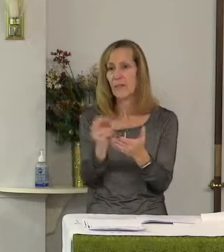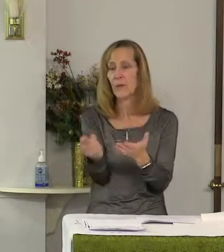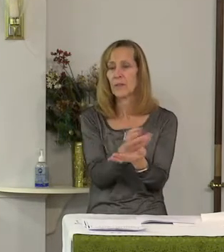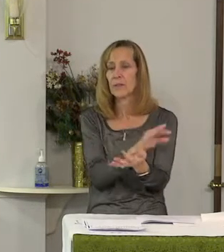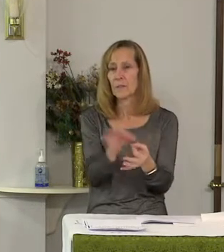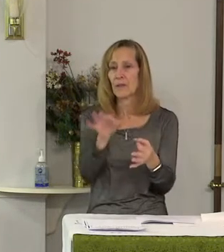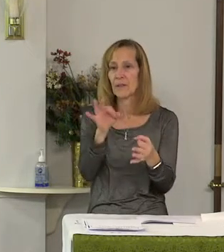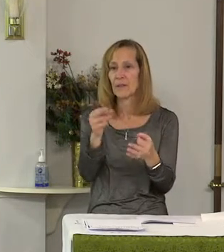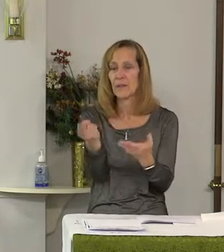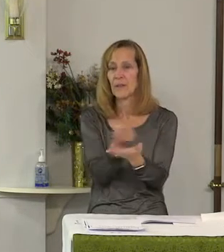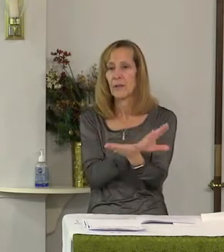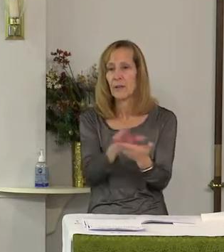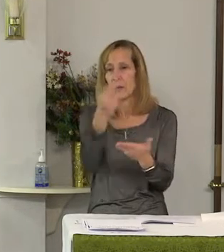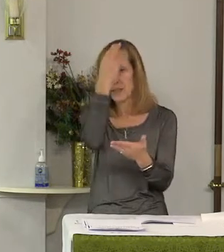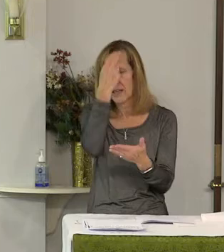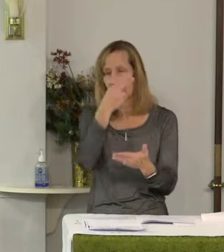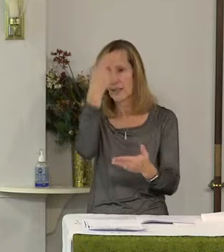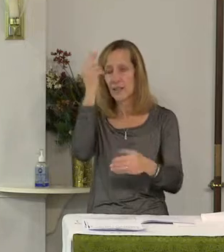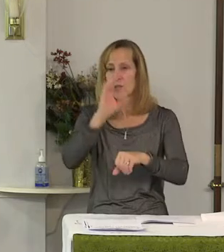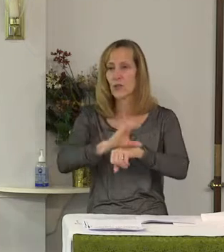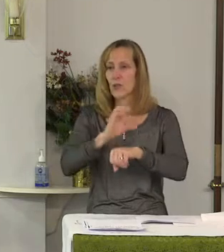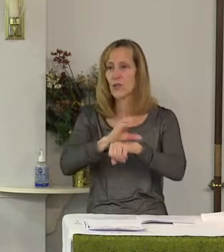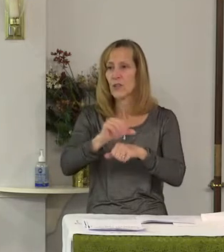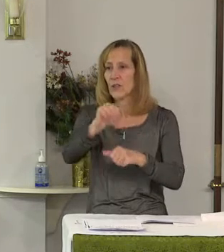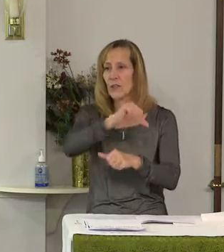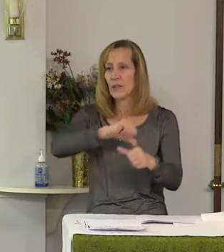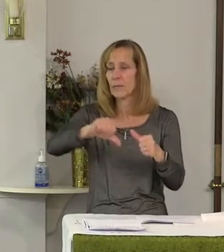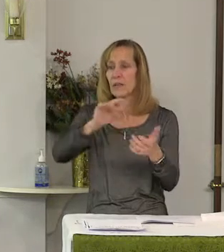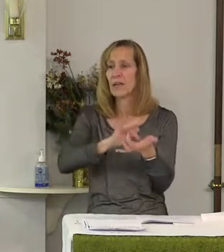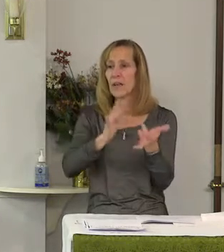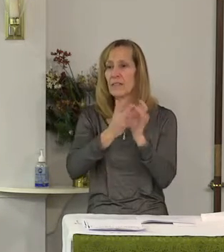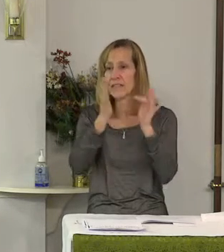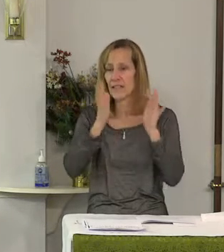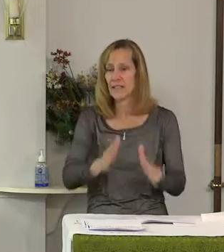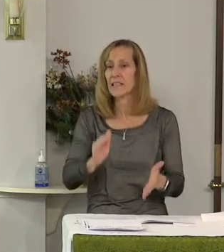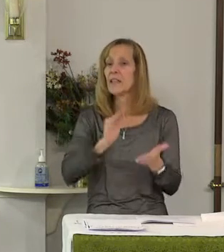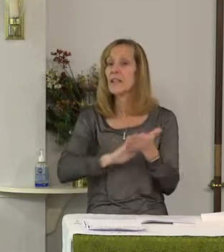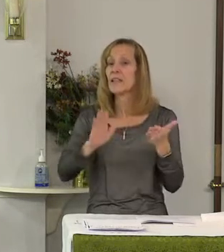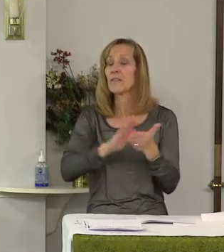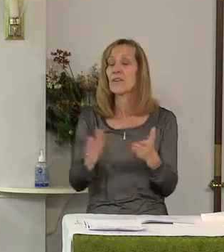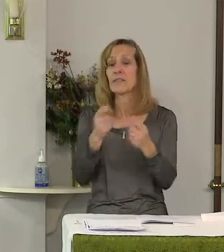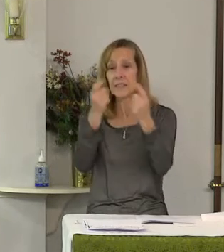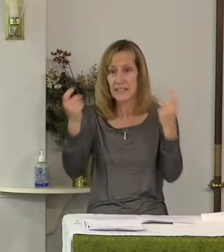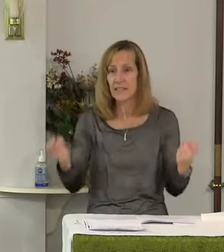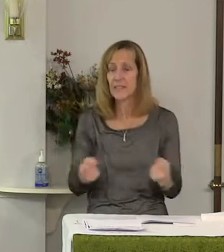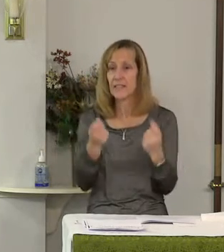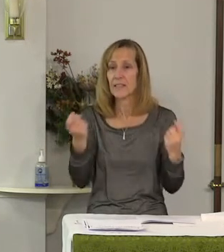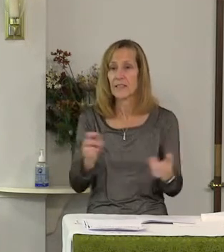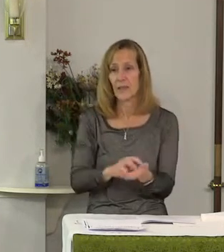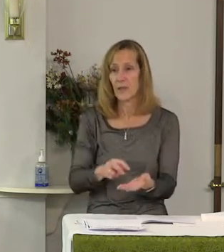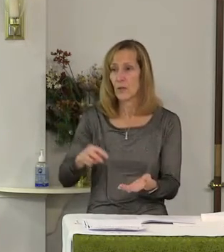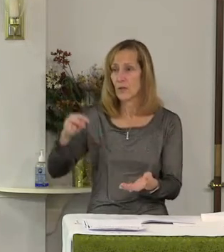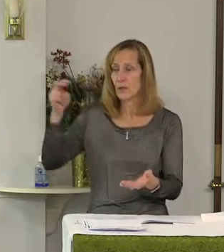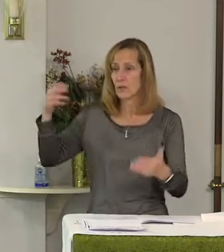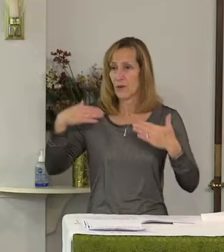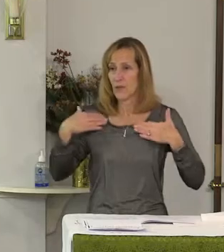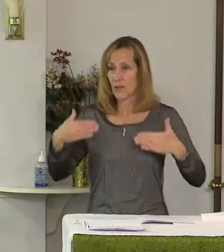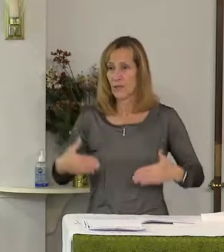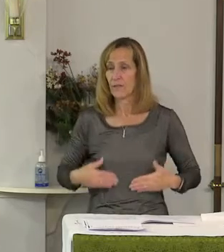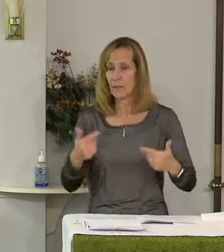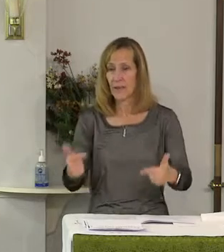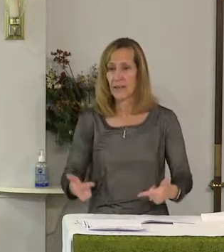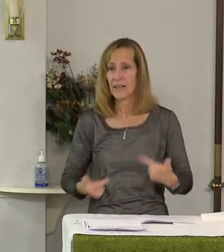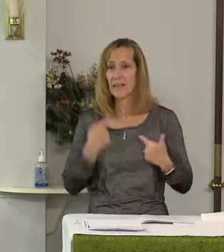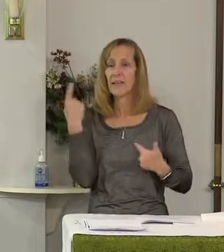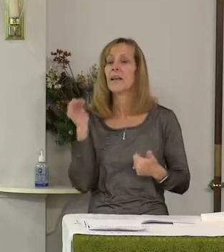believe in the Holy Spirit, the Holy Catholic Church, the communion of saints, the forgiveness of sins, the